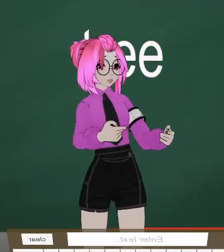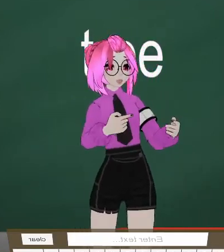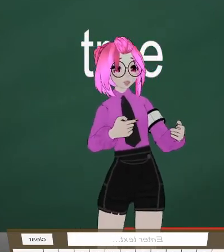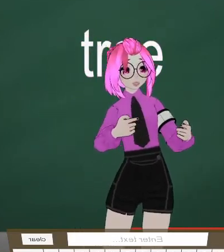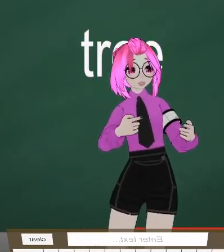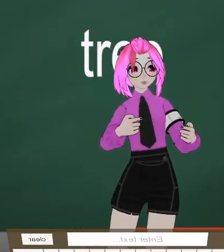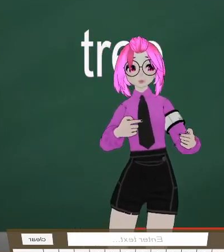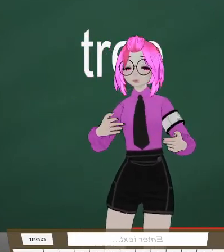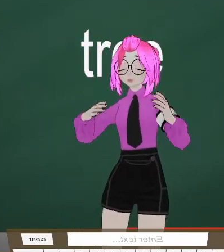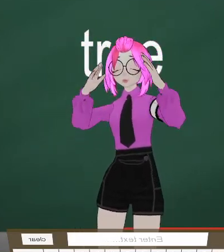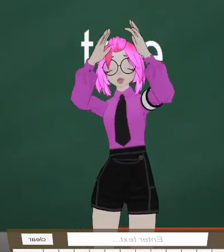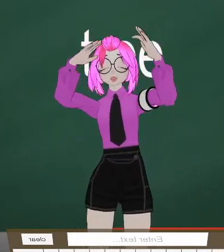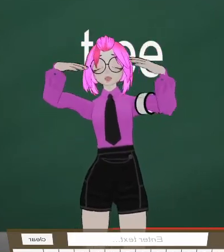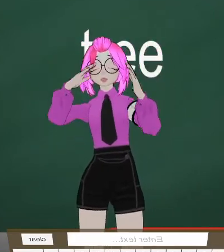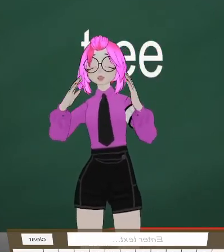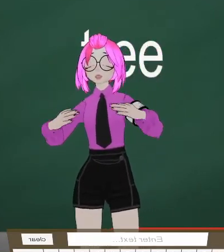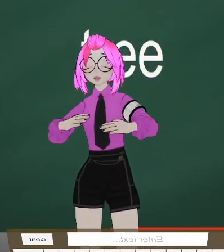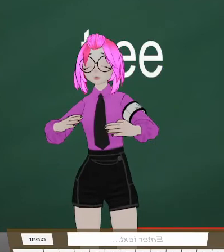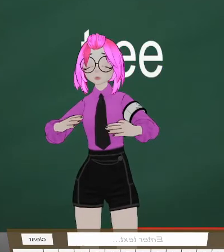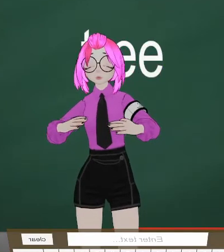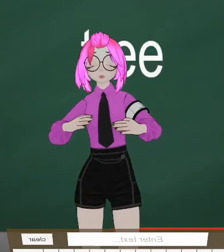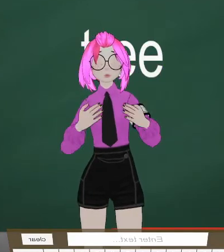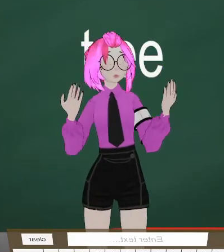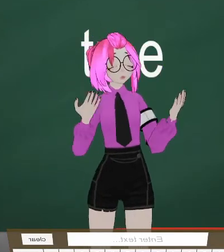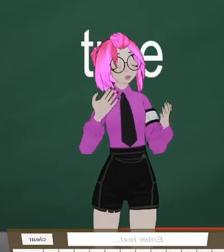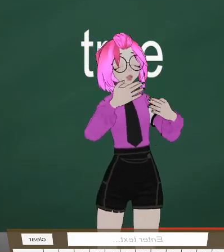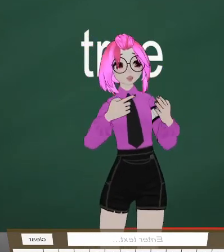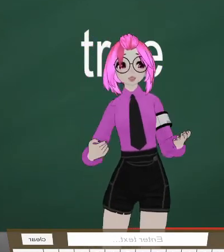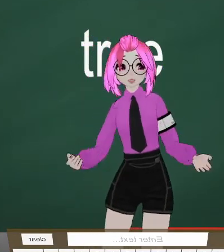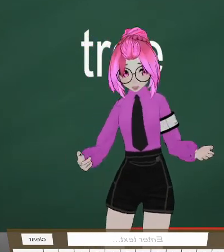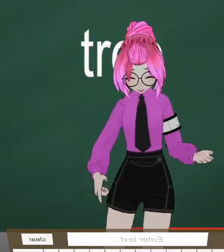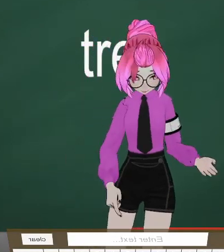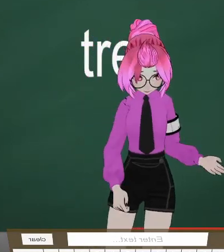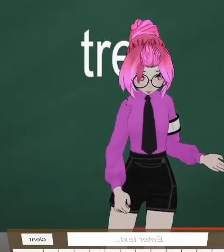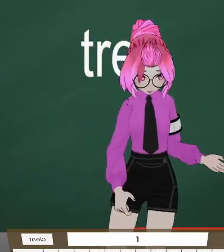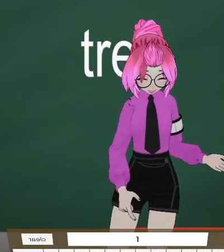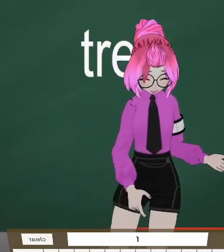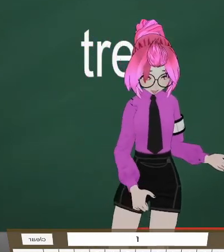presents underneath the tree but what are we missing we are missing